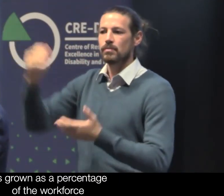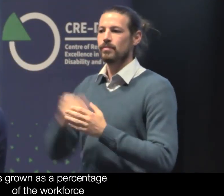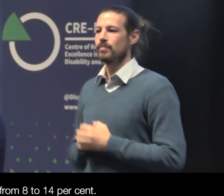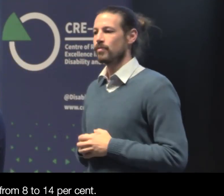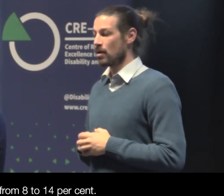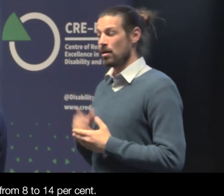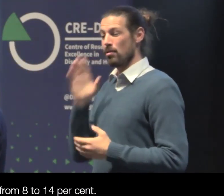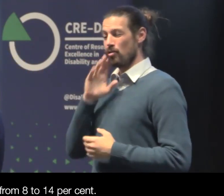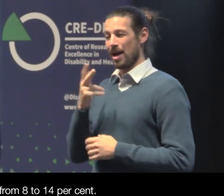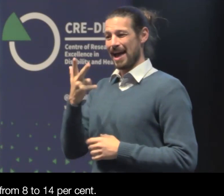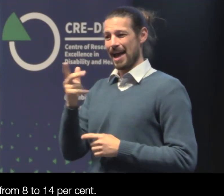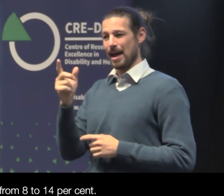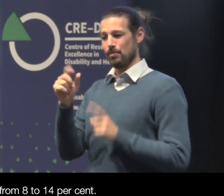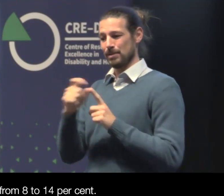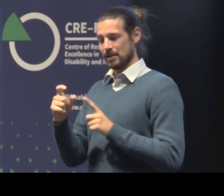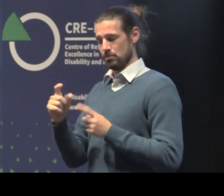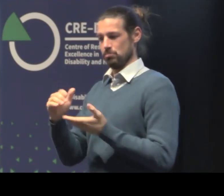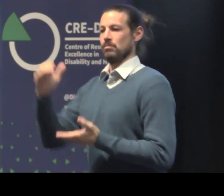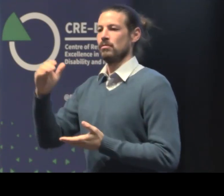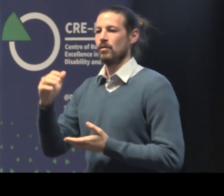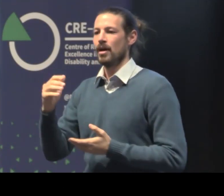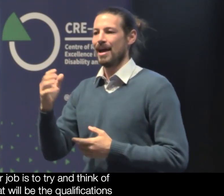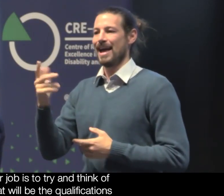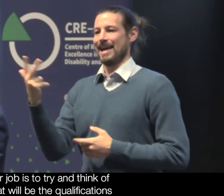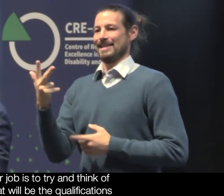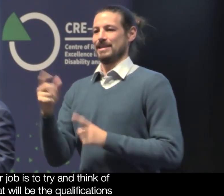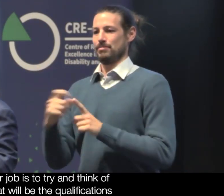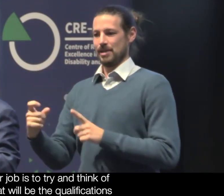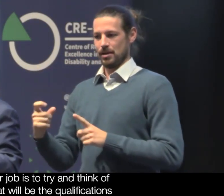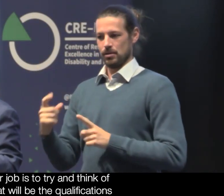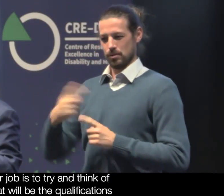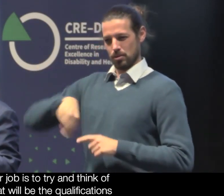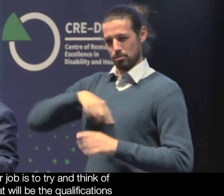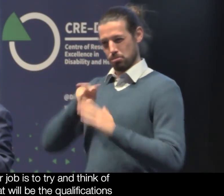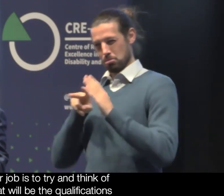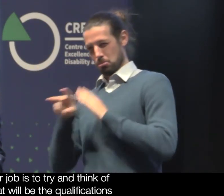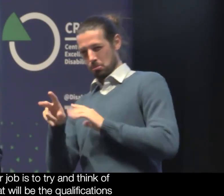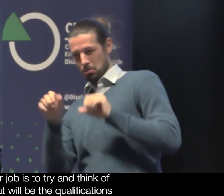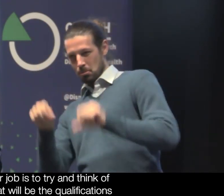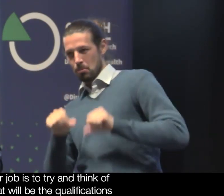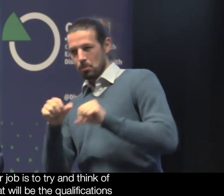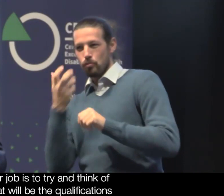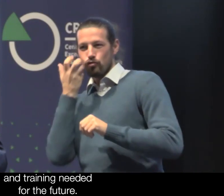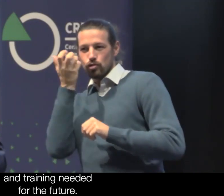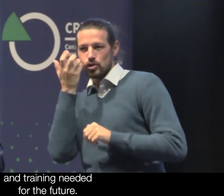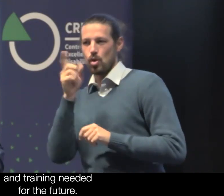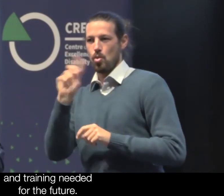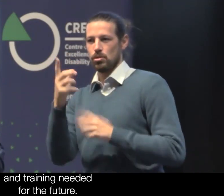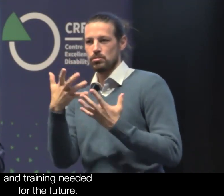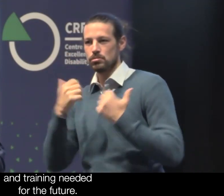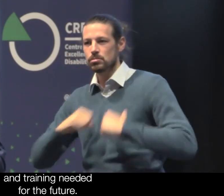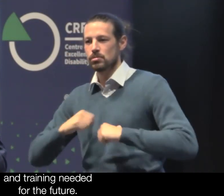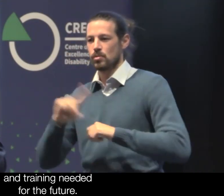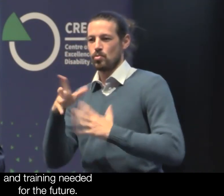8% to 14%. So our job is to try and think of what will be the qualifications and the training that's needed for that workforce